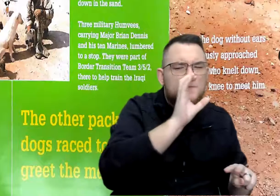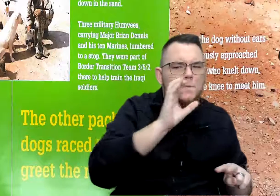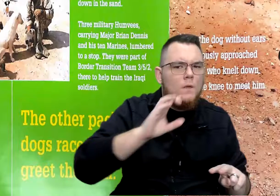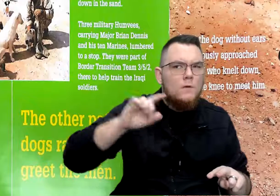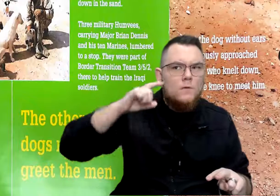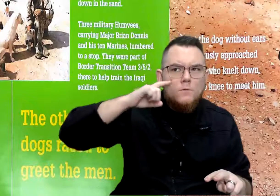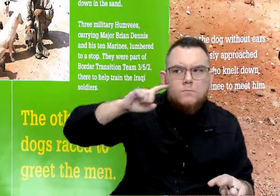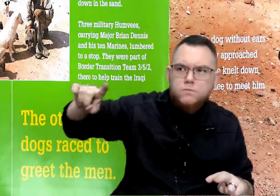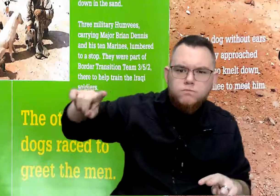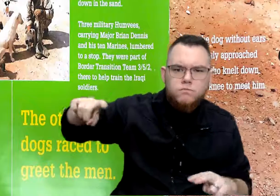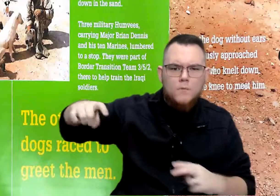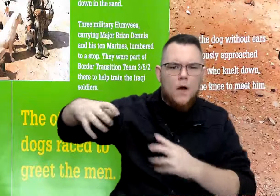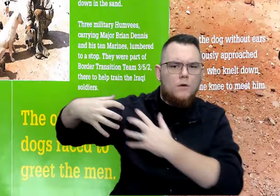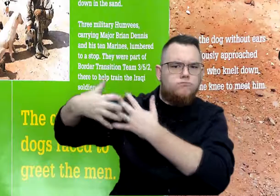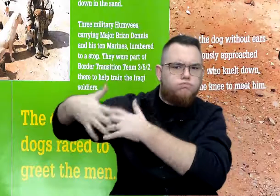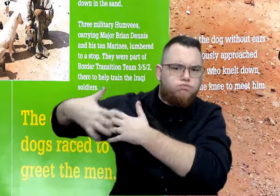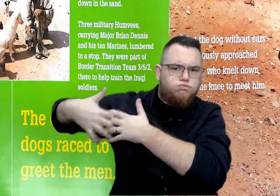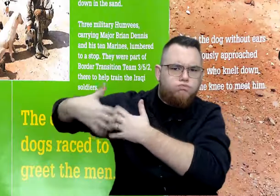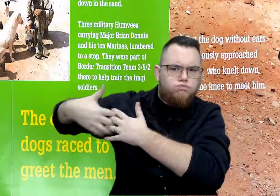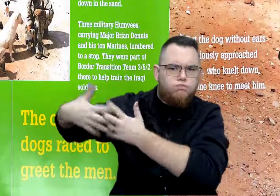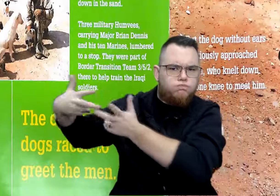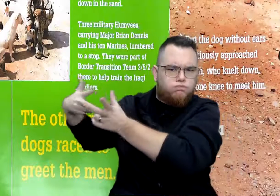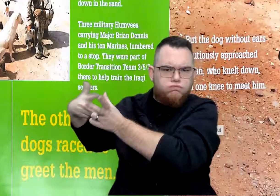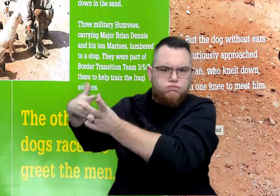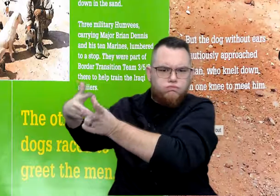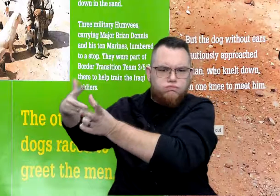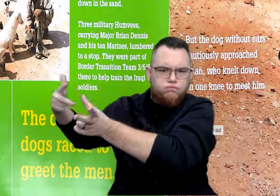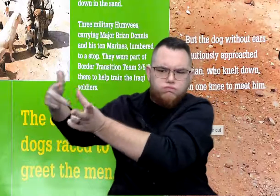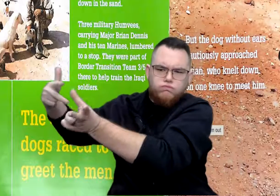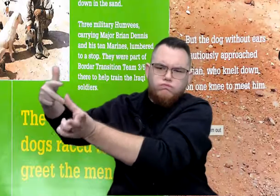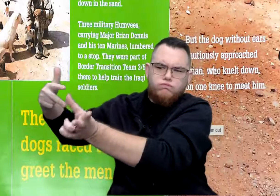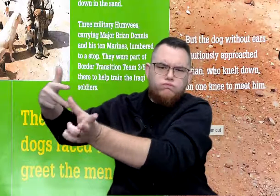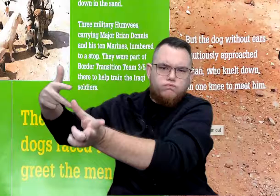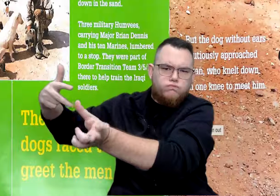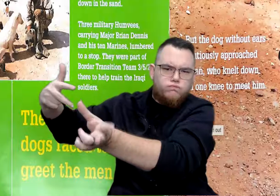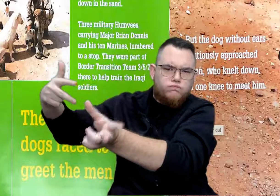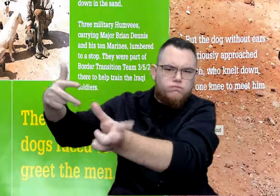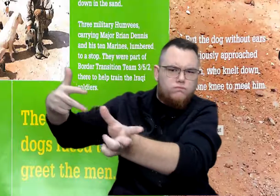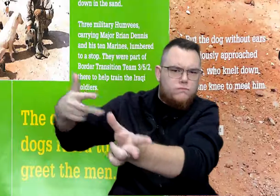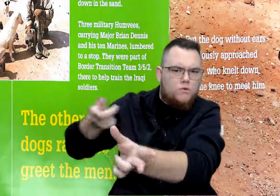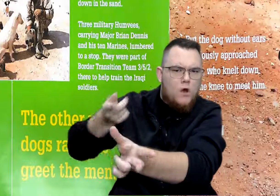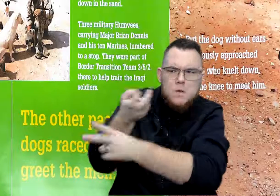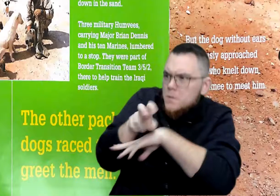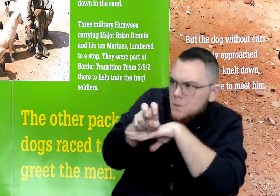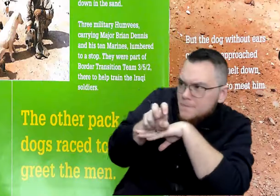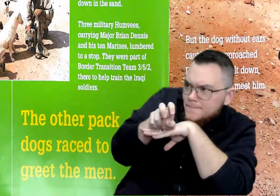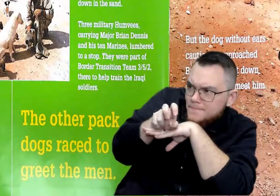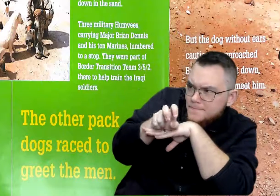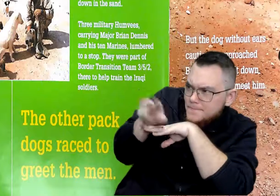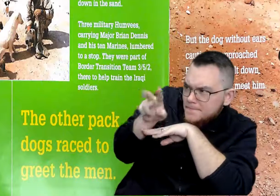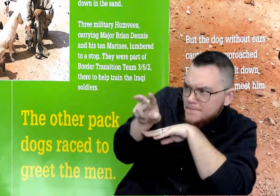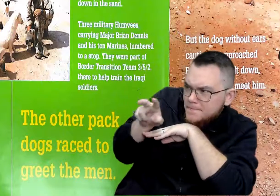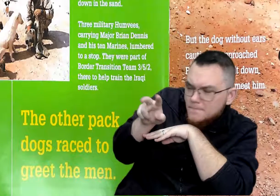engines, rumbling closer and closer. He hunkered down in the sand.